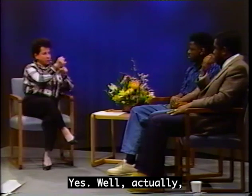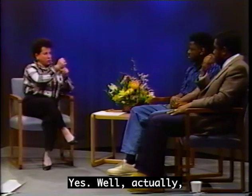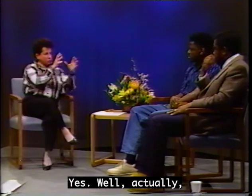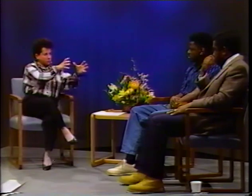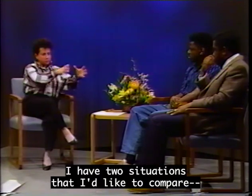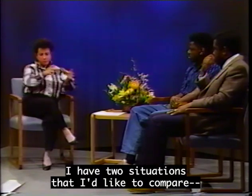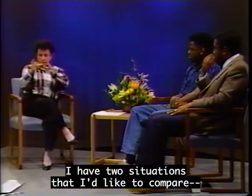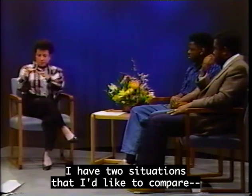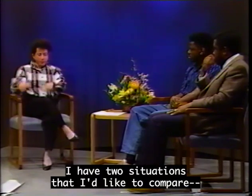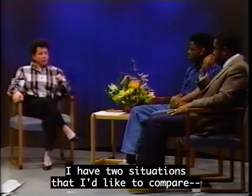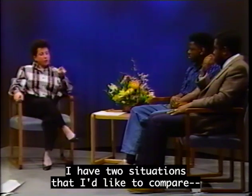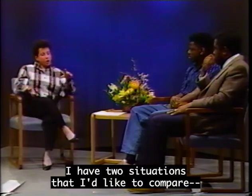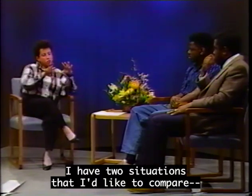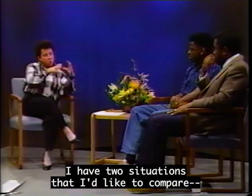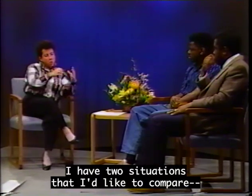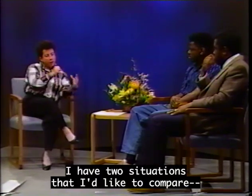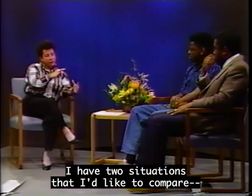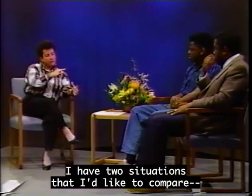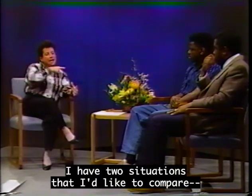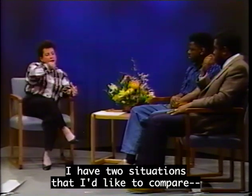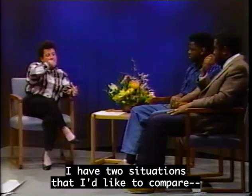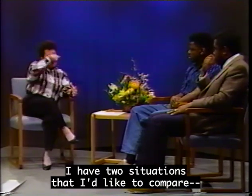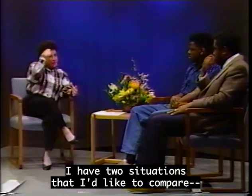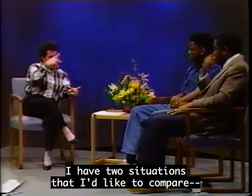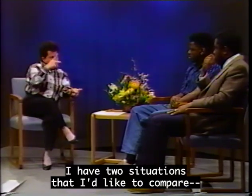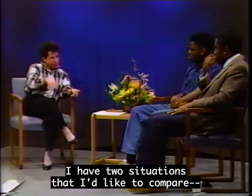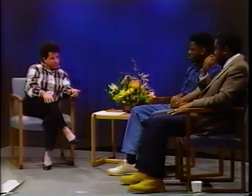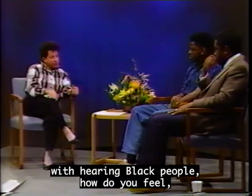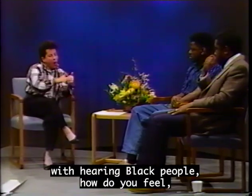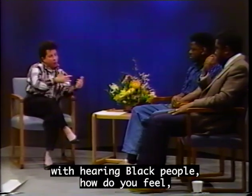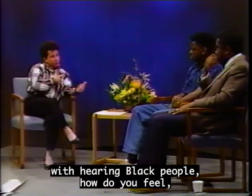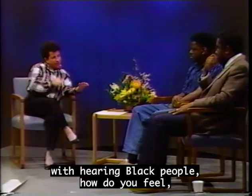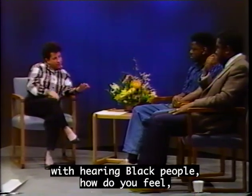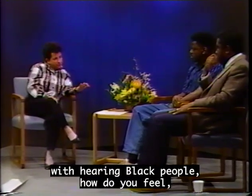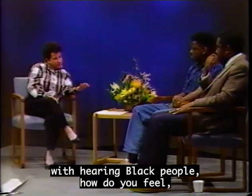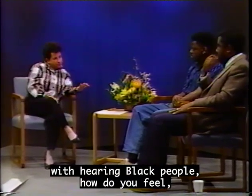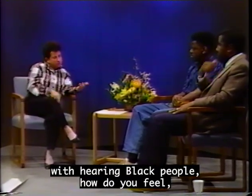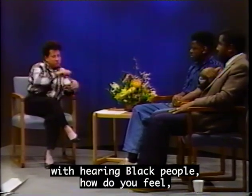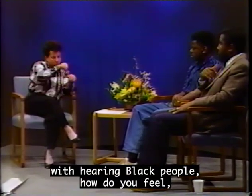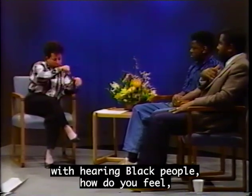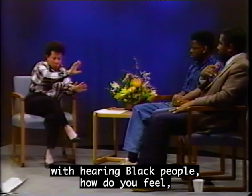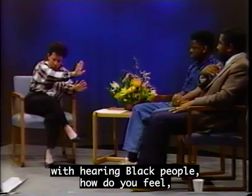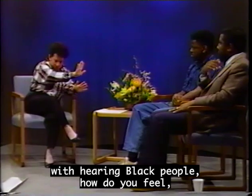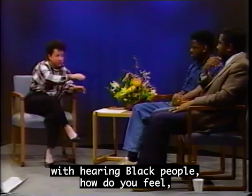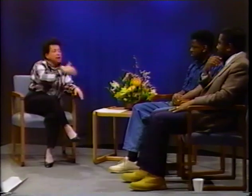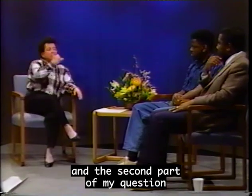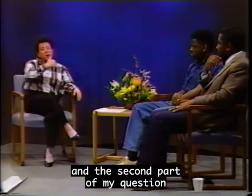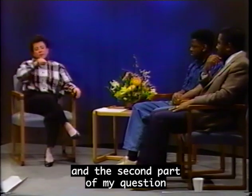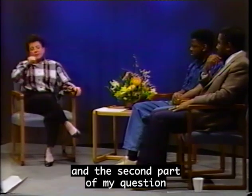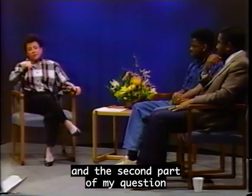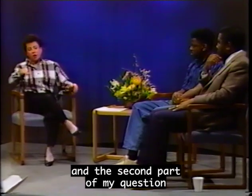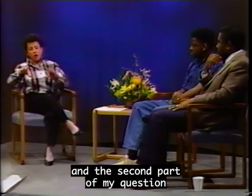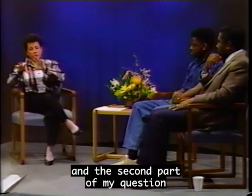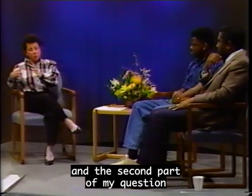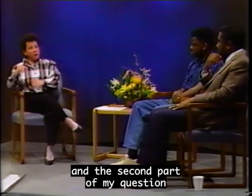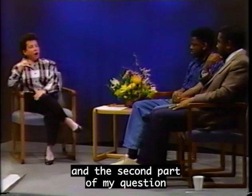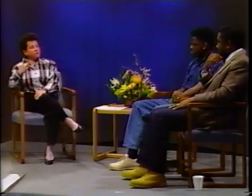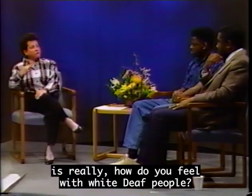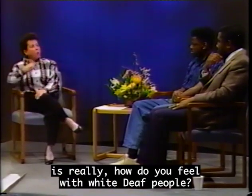Well, actually, I have two situations that I'd like to compare. With hearing black people, how do you feel? And the second part of my question is